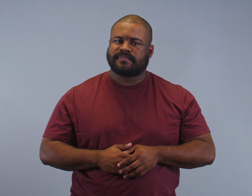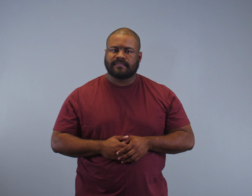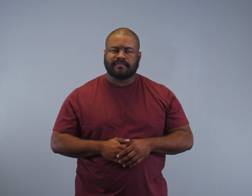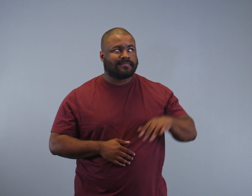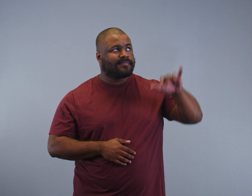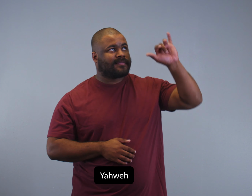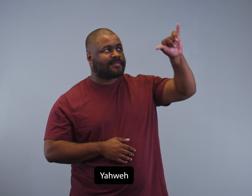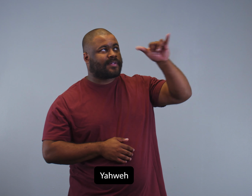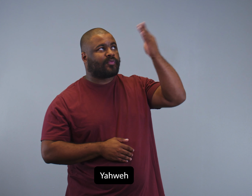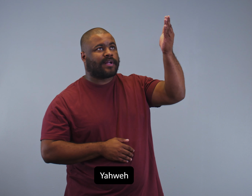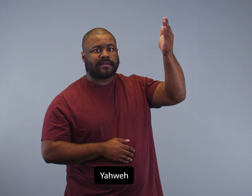Yahweh.